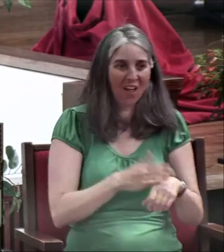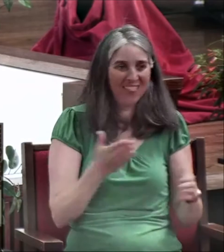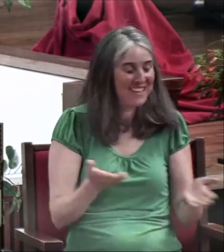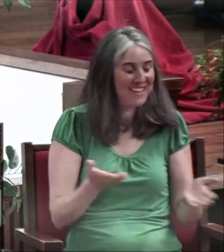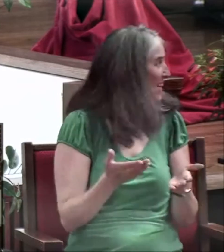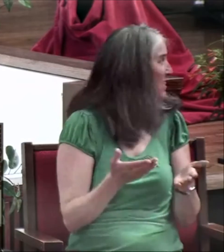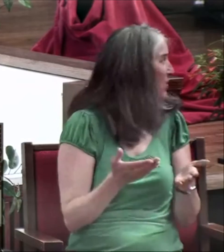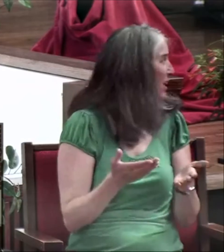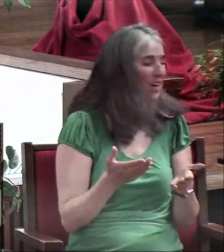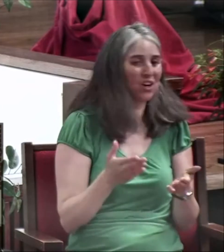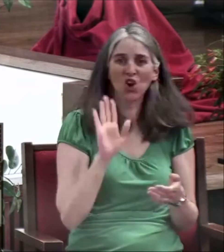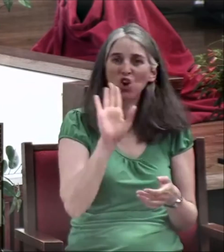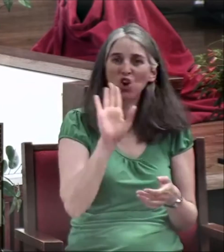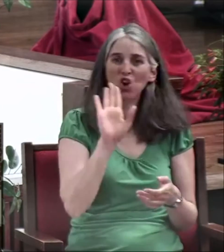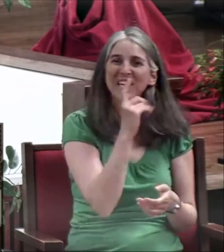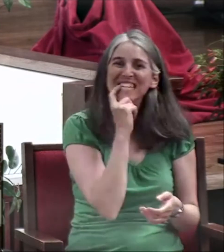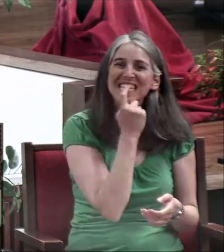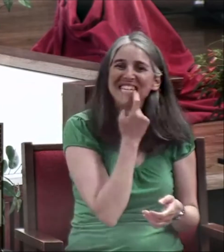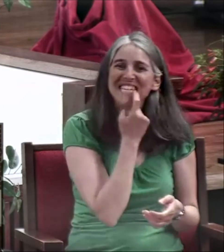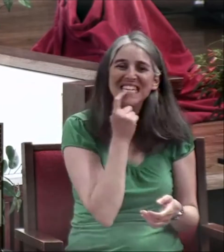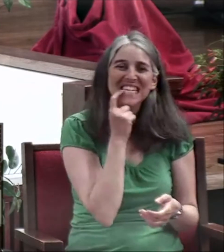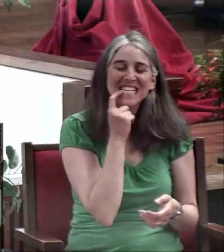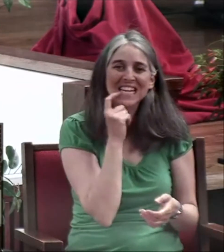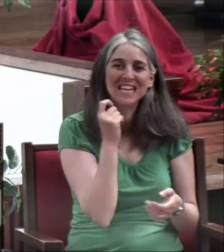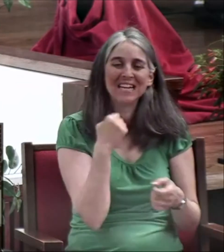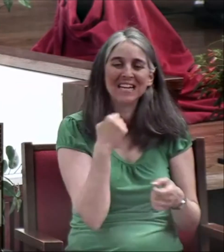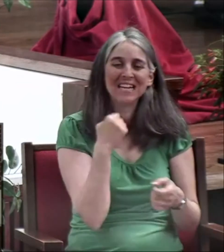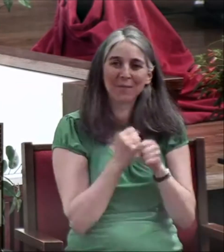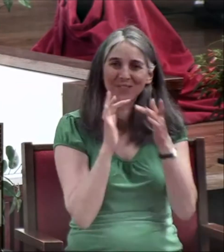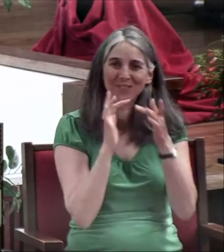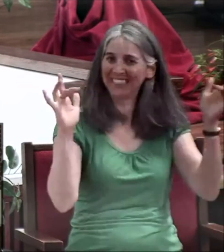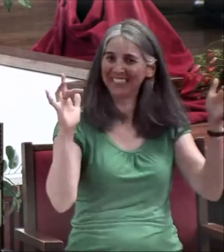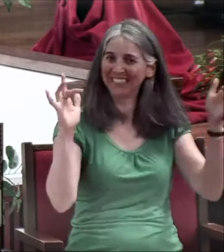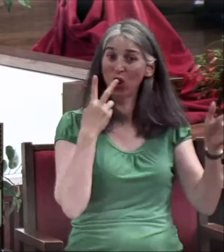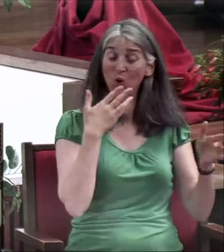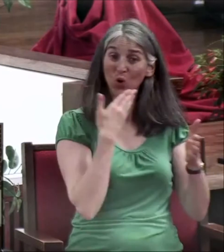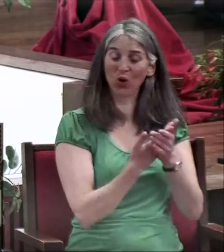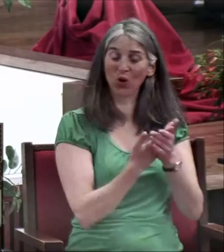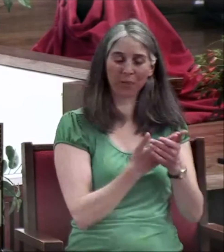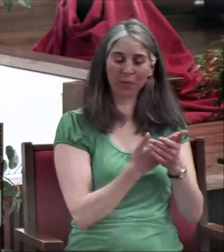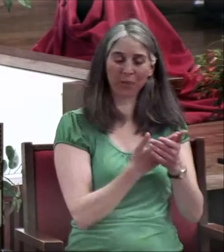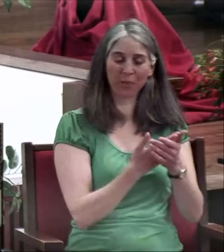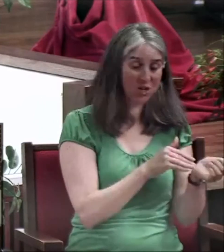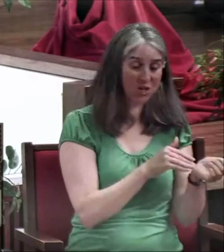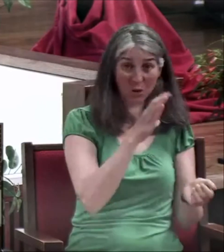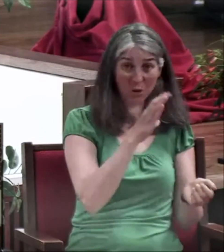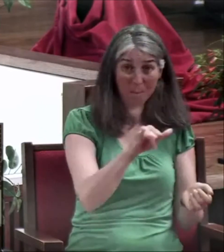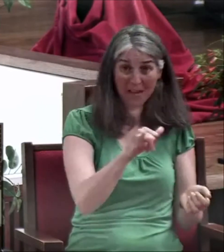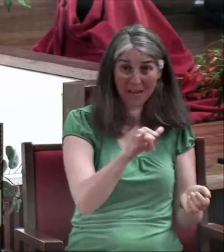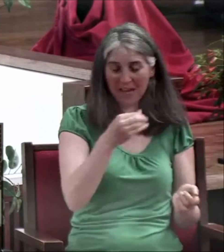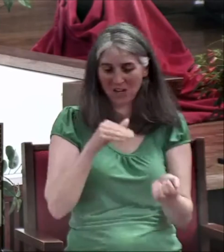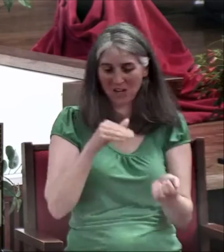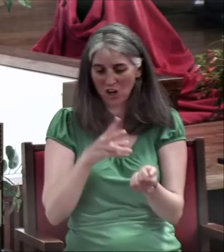things right here, your teeth, to make them look the best they can. Now, two, Dr. Bay and Dr. Kinney have retired, but that